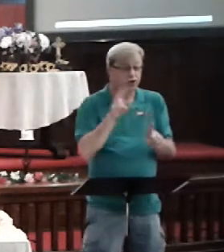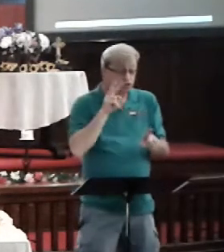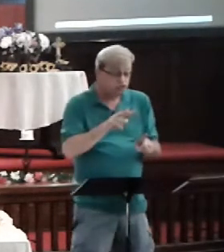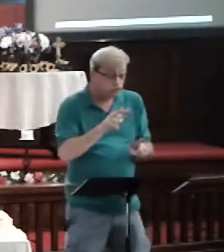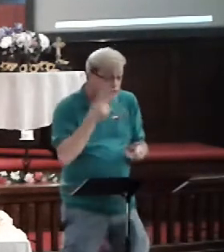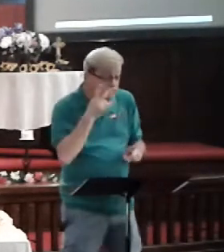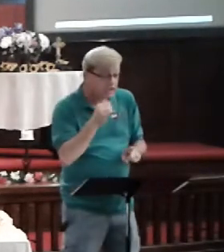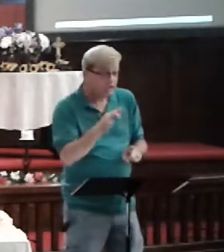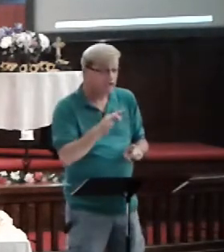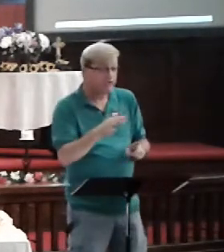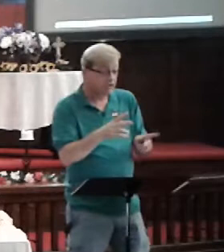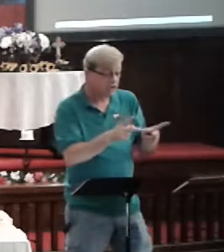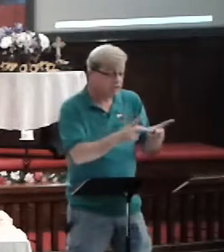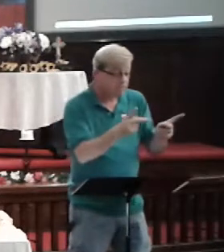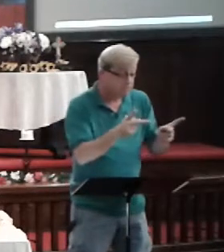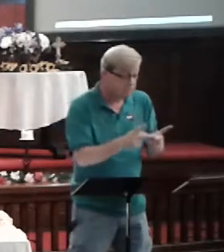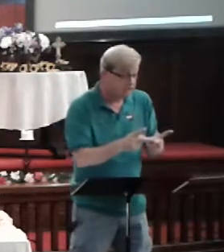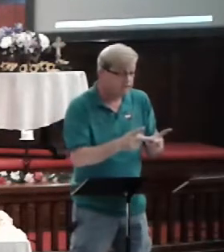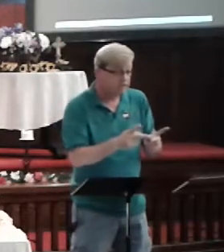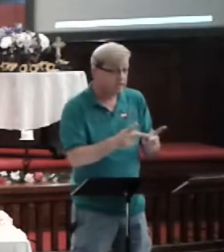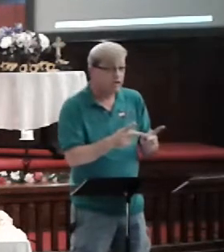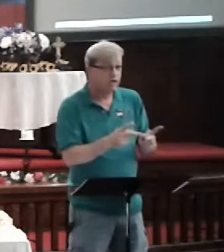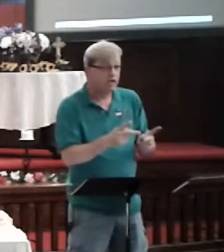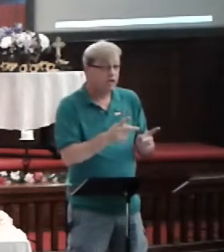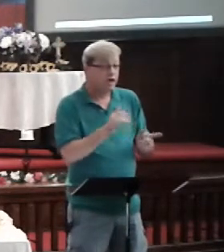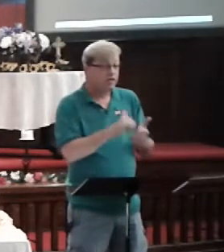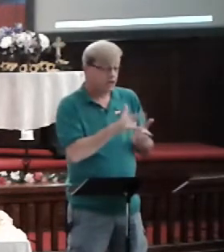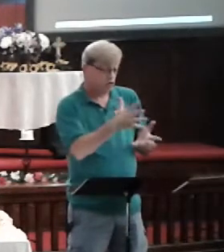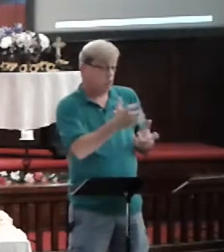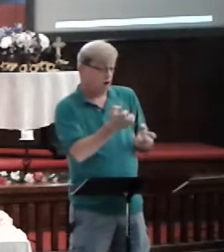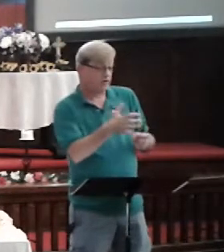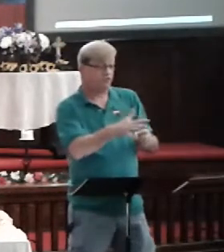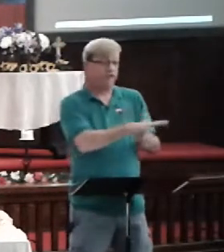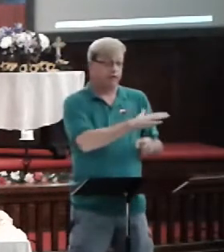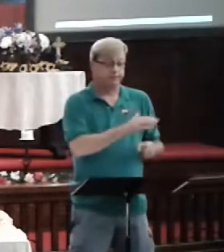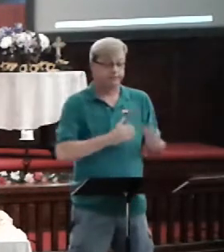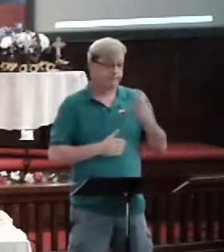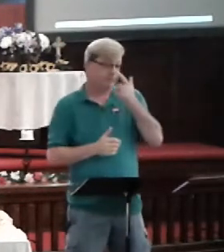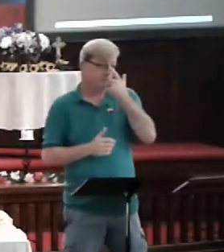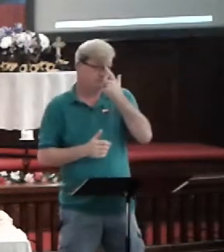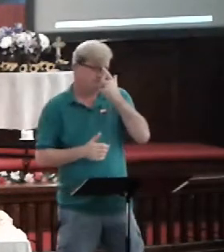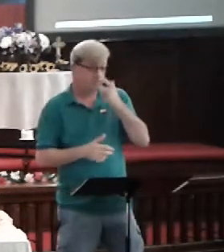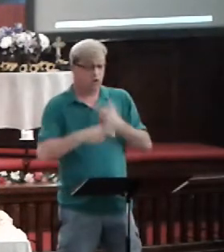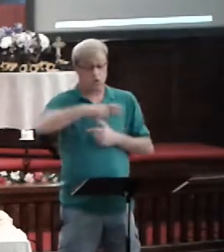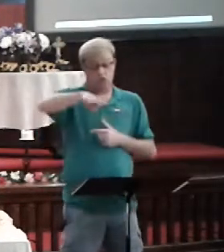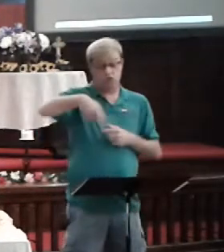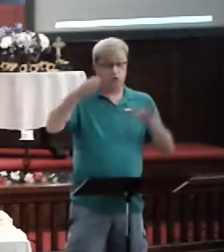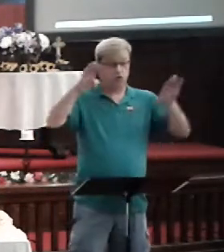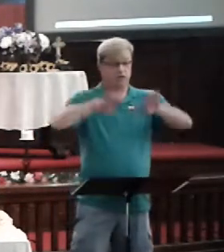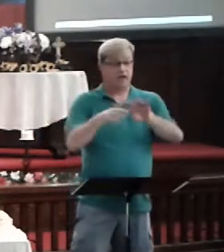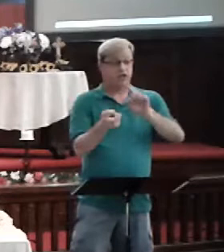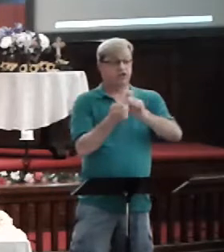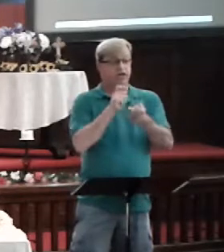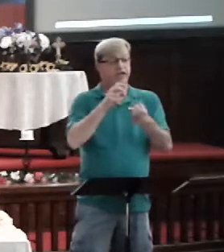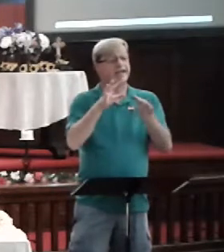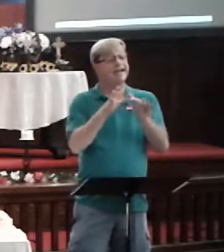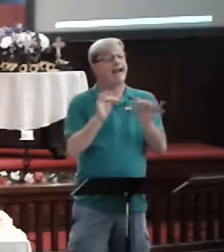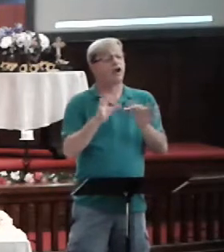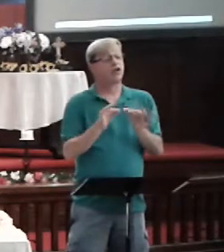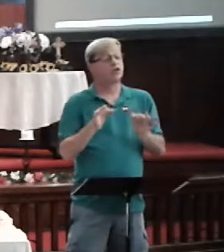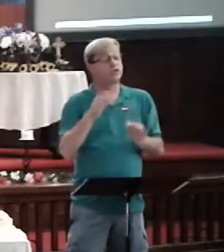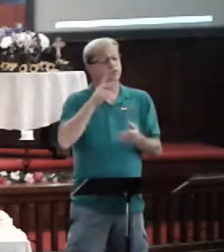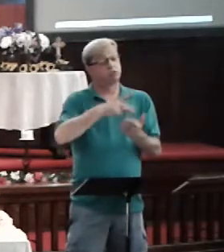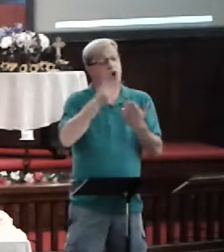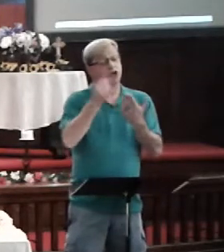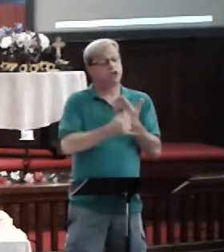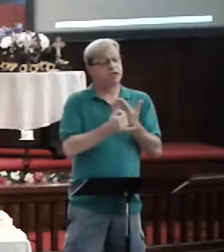there's any spots filled, or spots that you want to fill. Roanoke Valley Changing the Narrative Project is